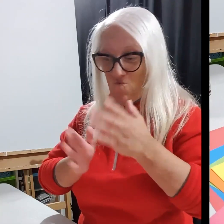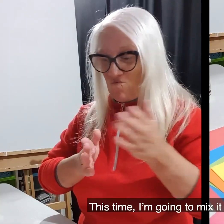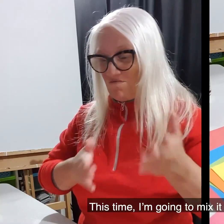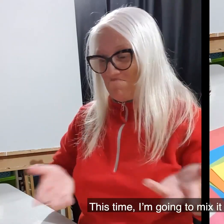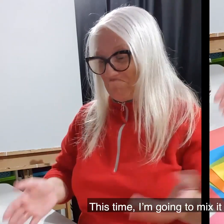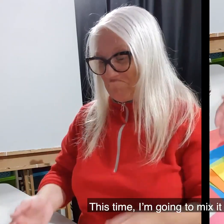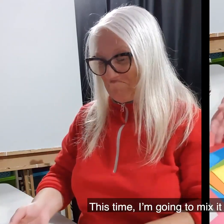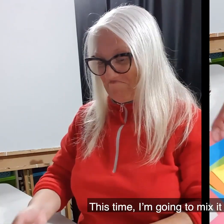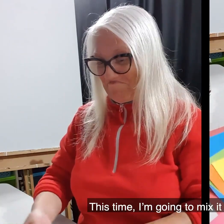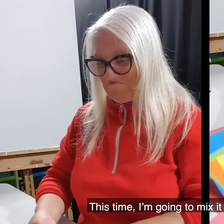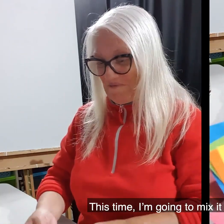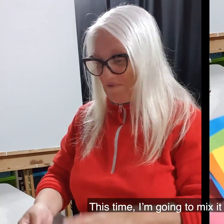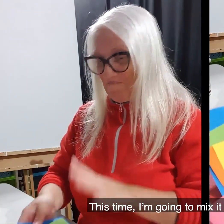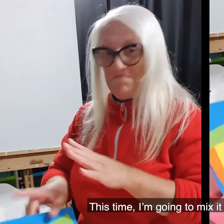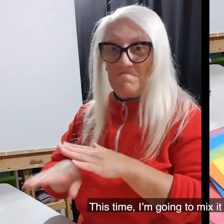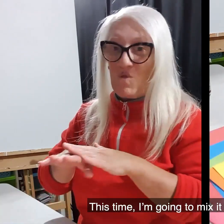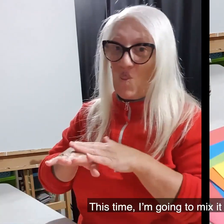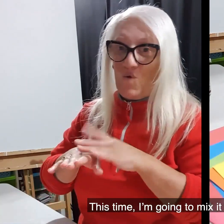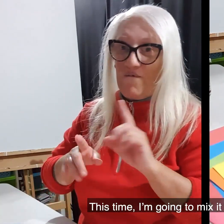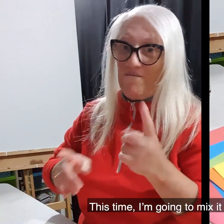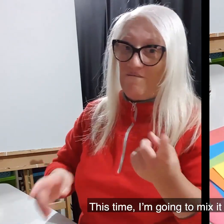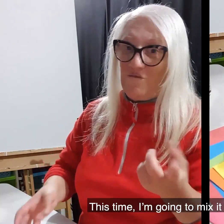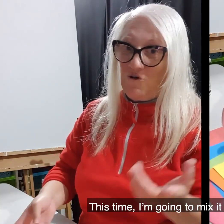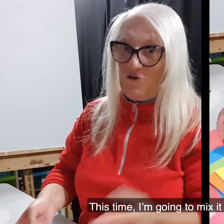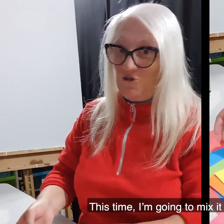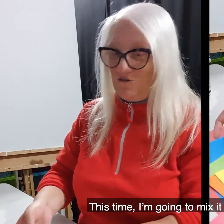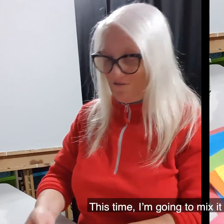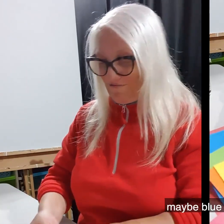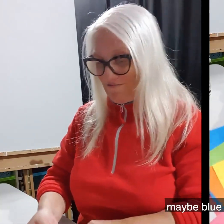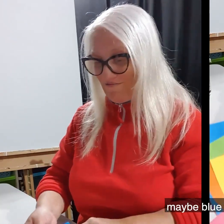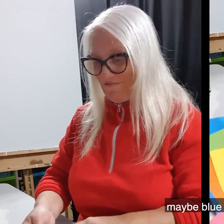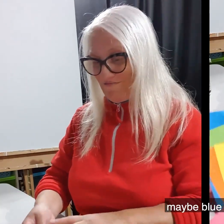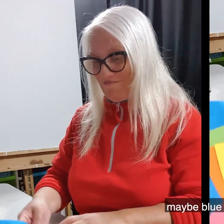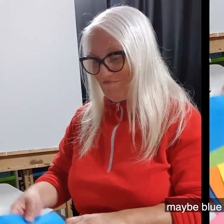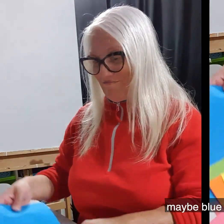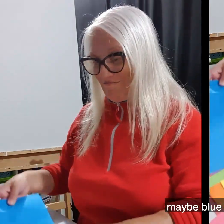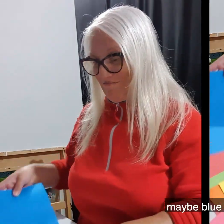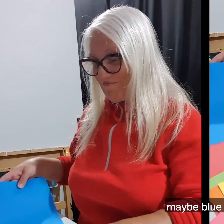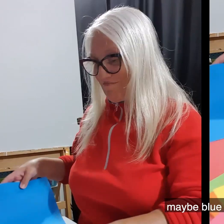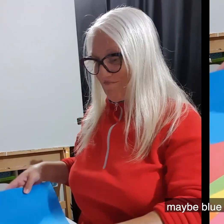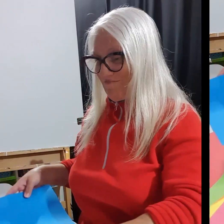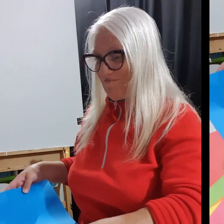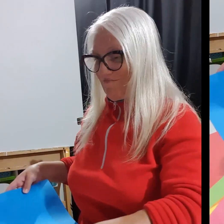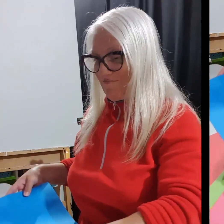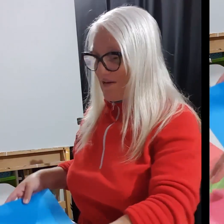This time I'm going to mix it into a different order. Maybe blue first